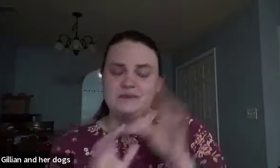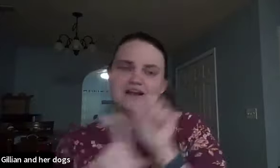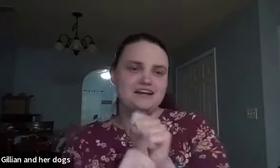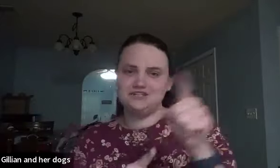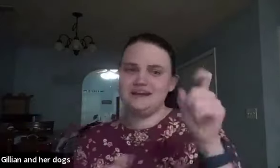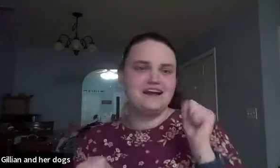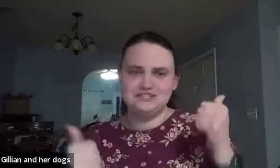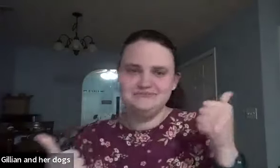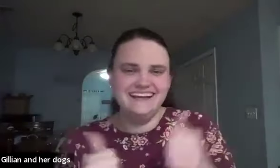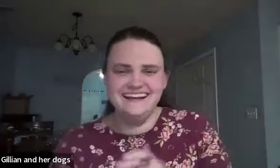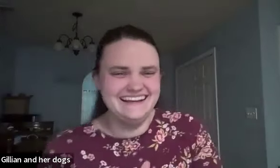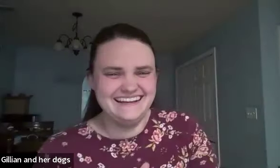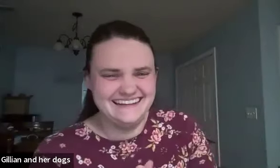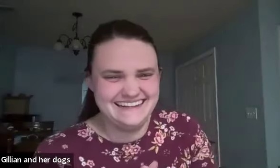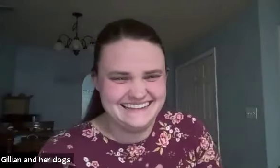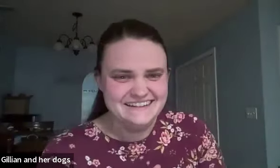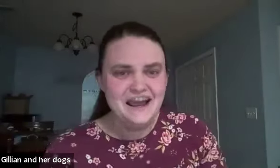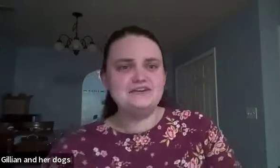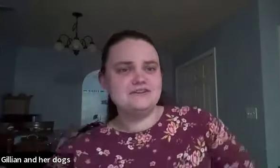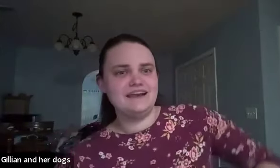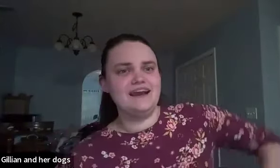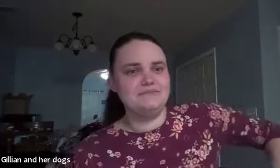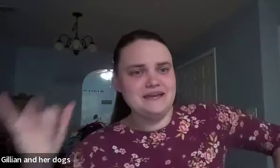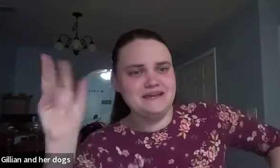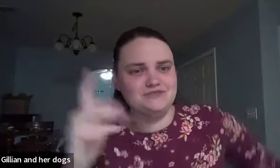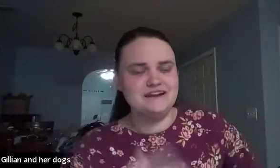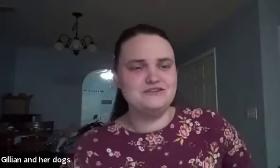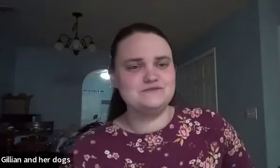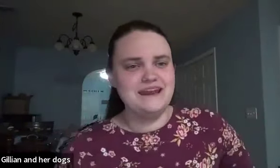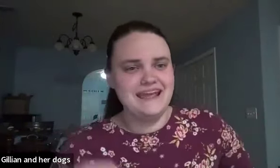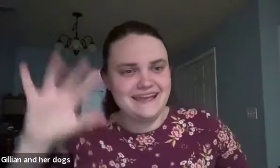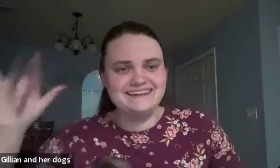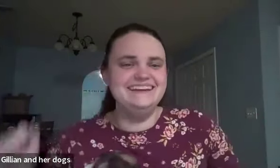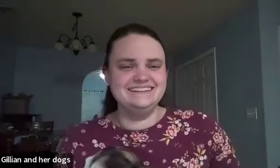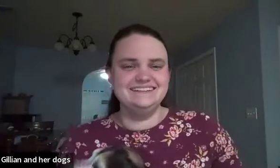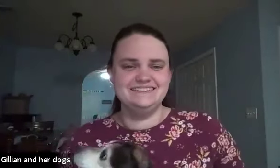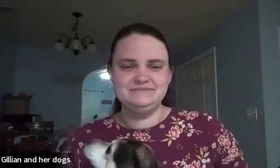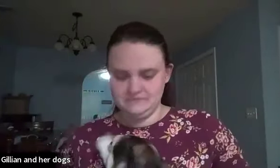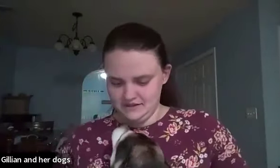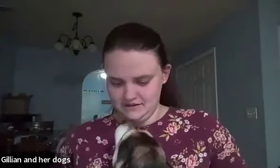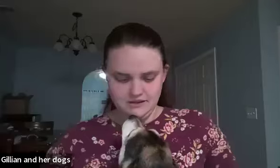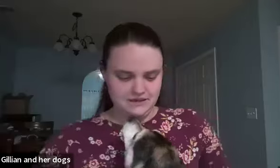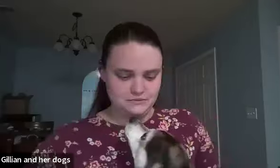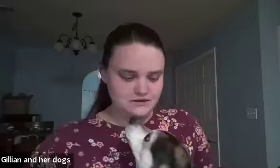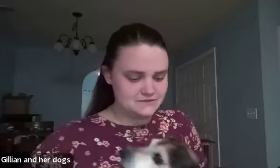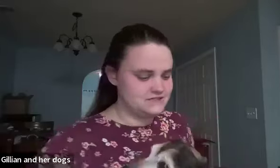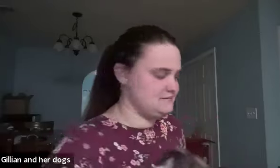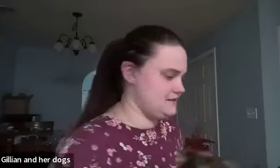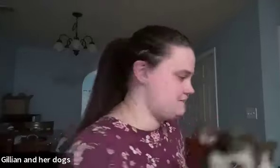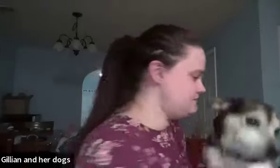Awesome. I caught you. I got you. I know you're like, I got a baby. I'm trying to do this one hand. Okay. You were not supposed to get in my lap.